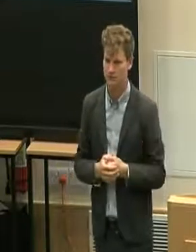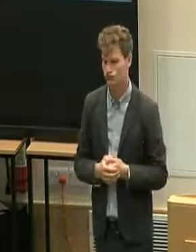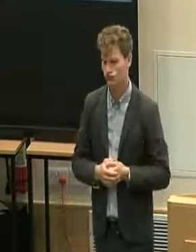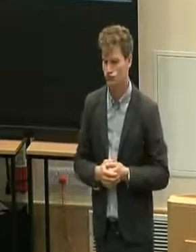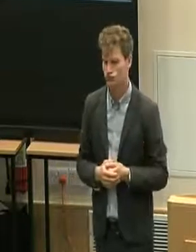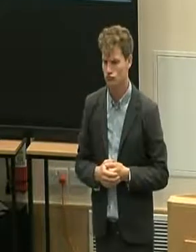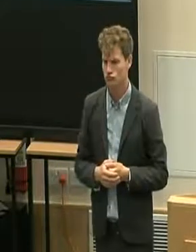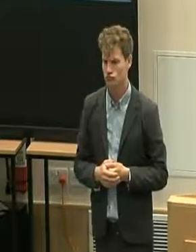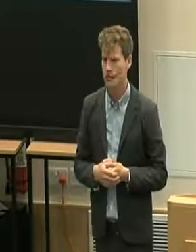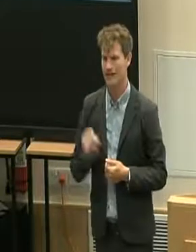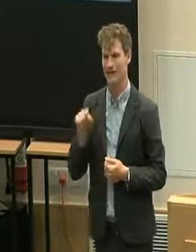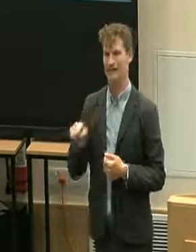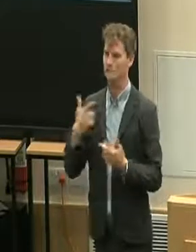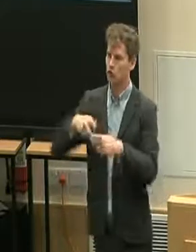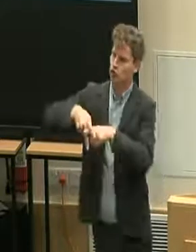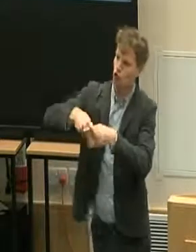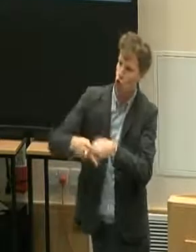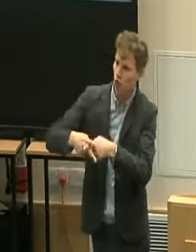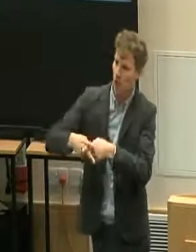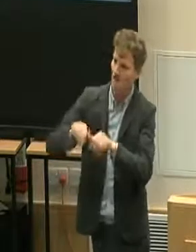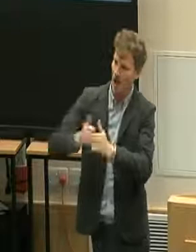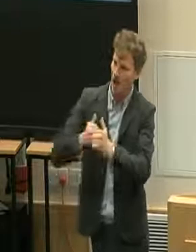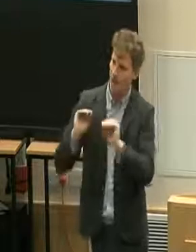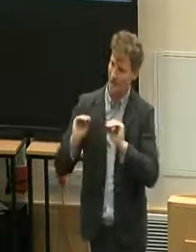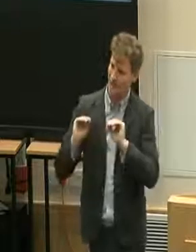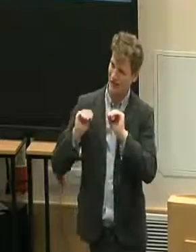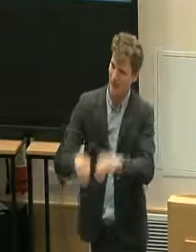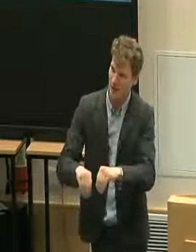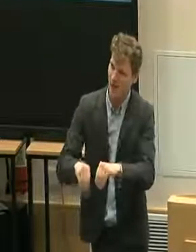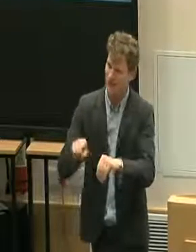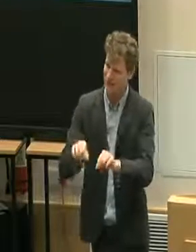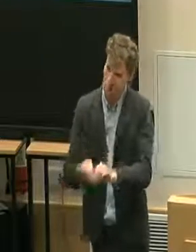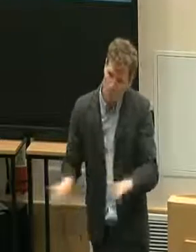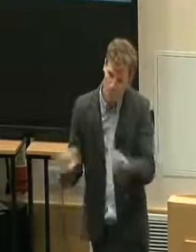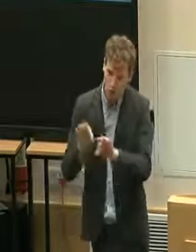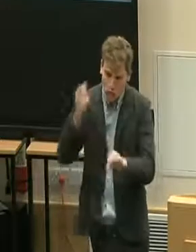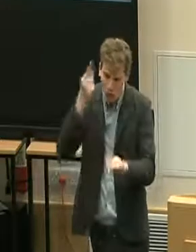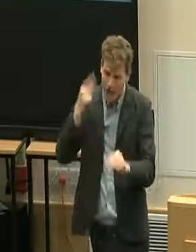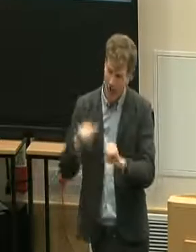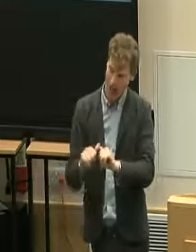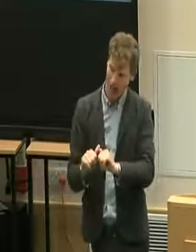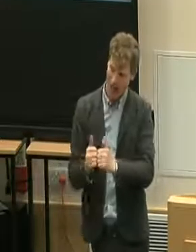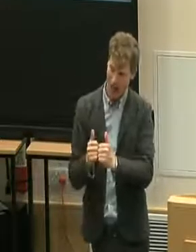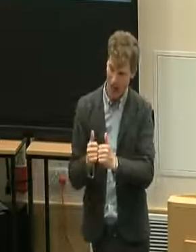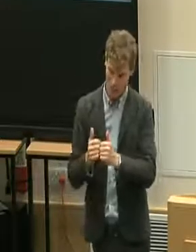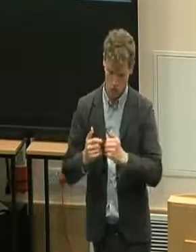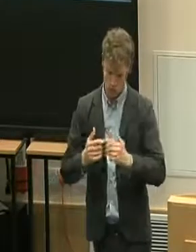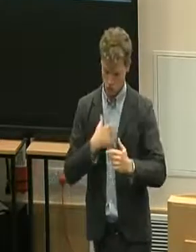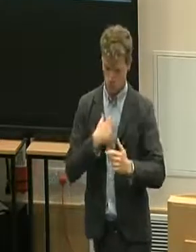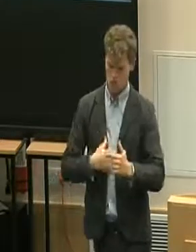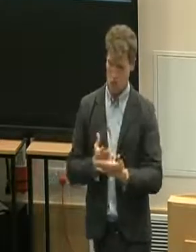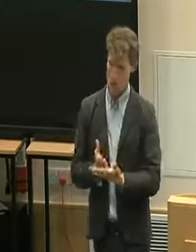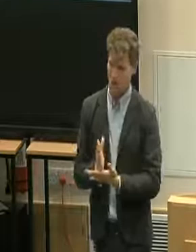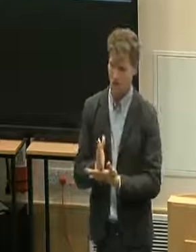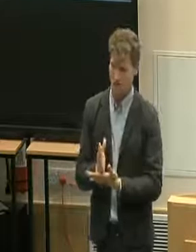that is a tool of implementation that is crucial to understanding how to get this human right worth